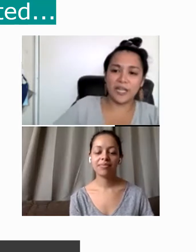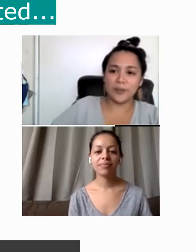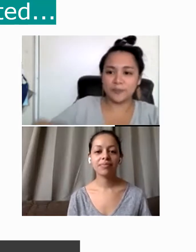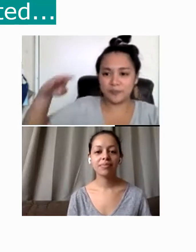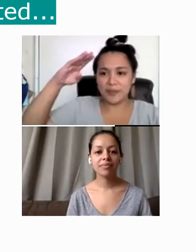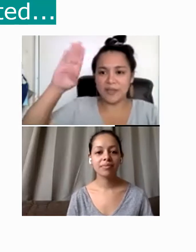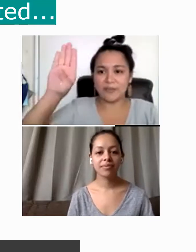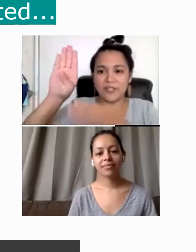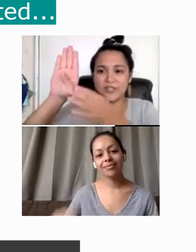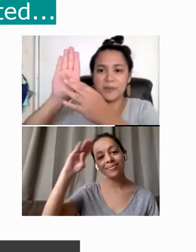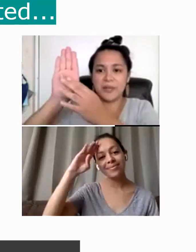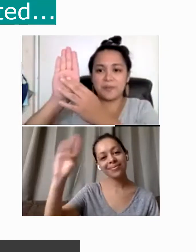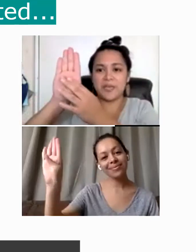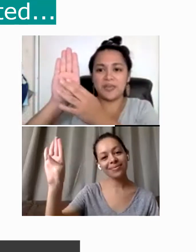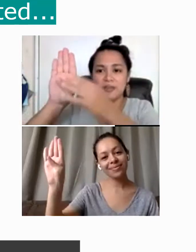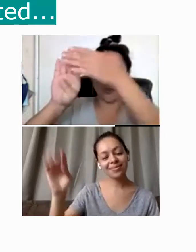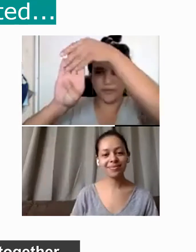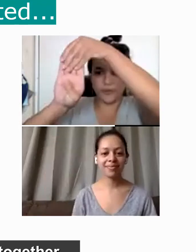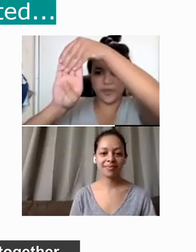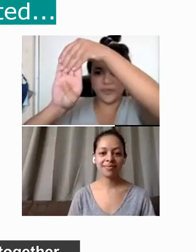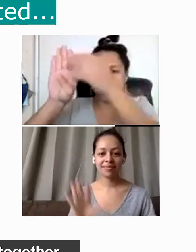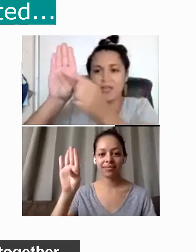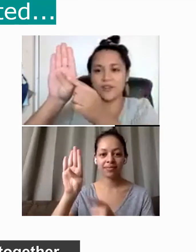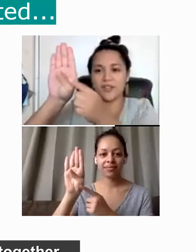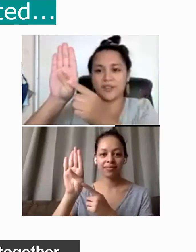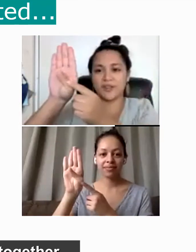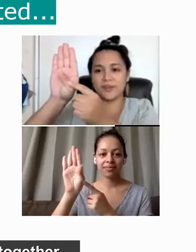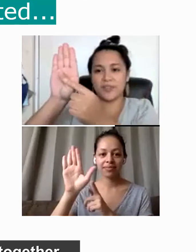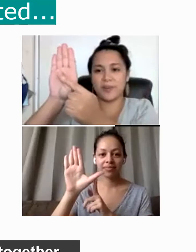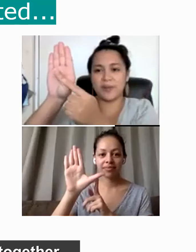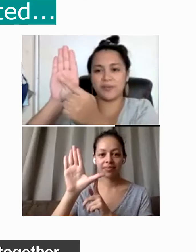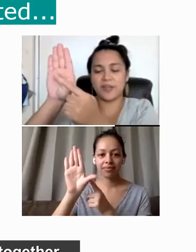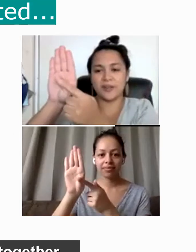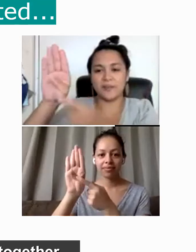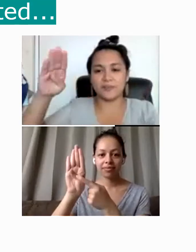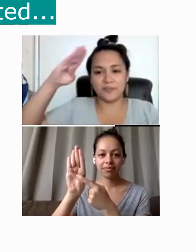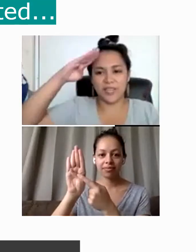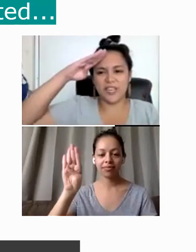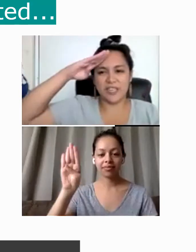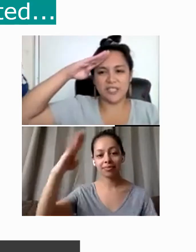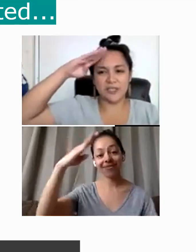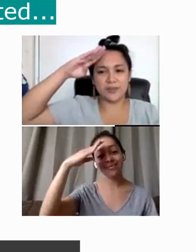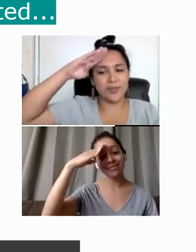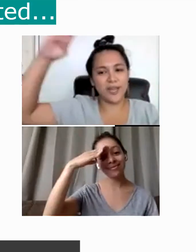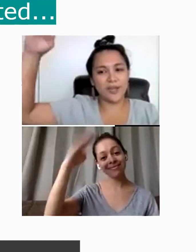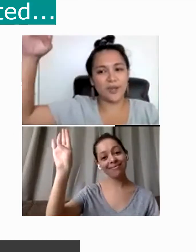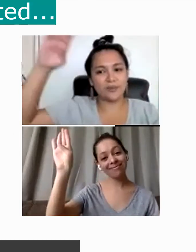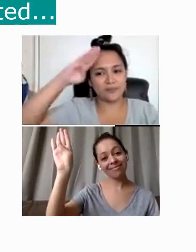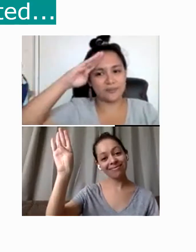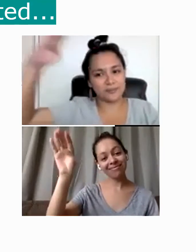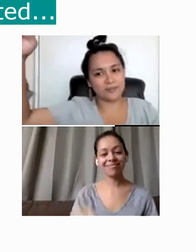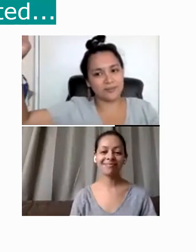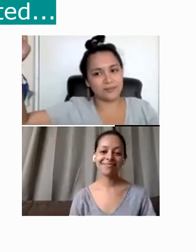learn hello. First, you're going to make a B, your 4 fingers together and your thumb in front here. Kind of like a salute.